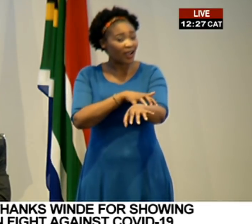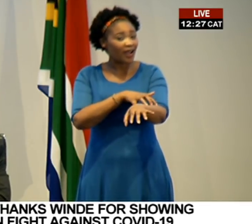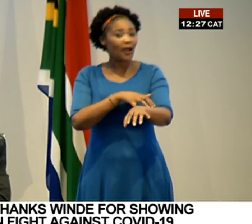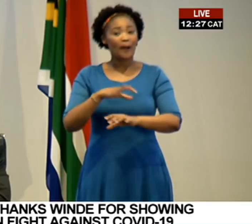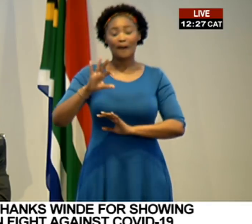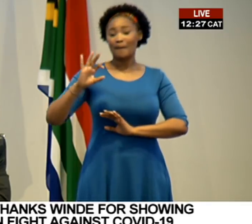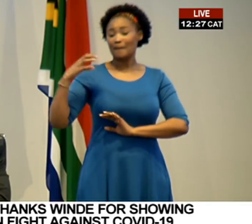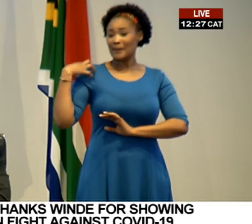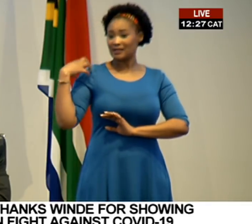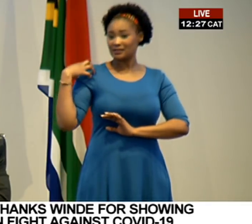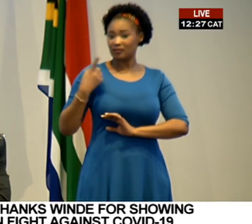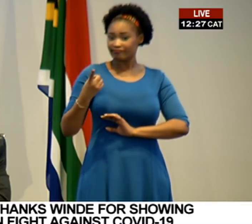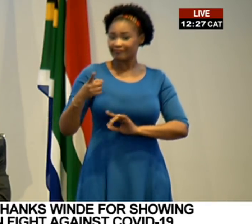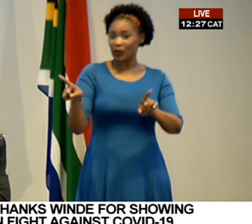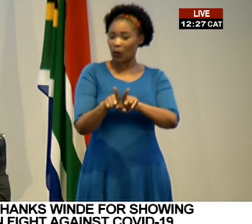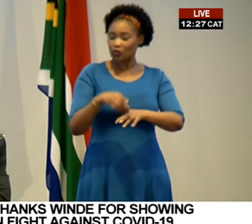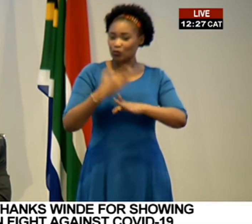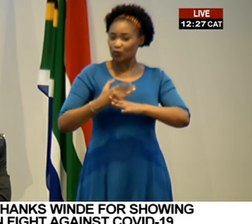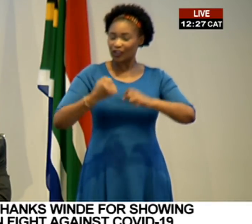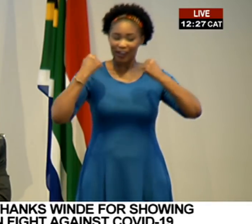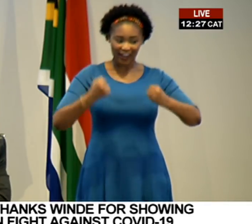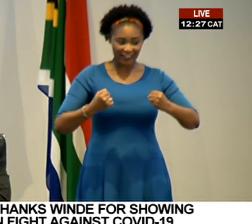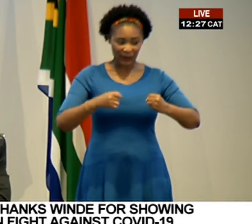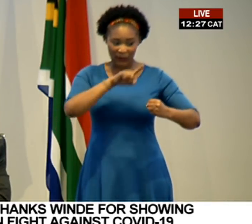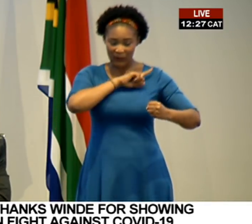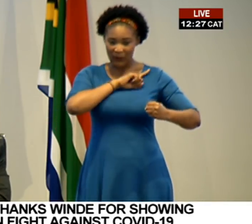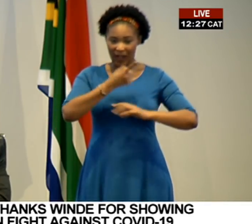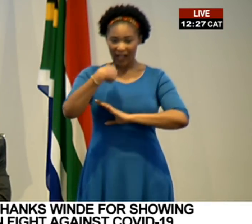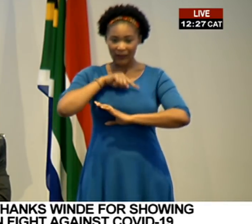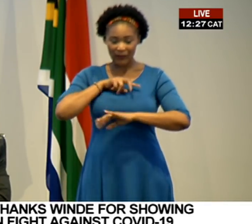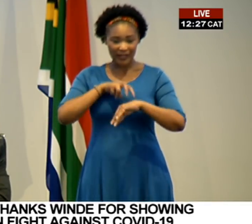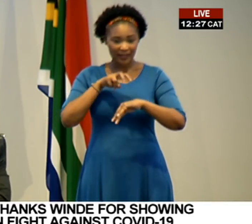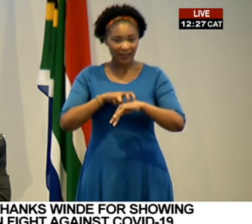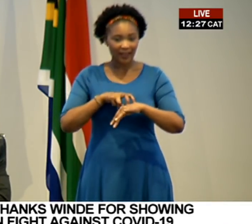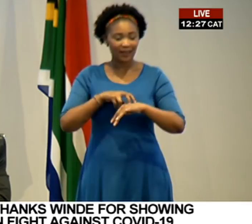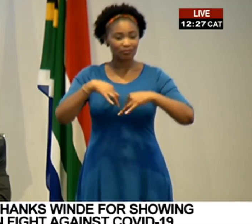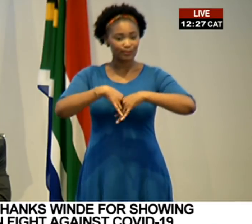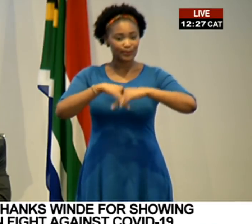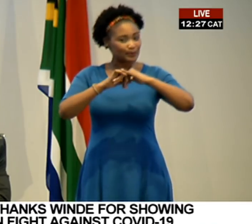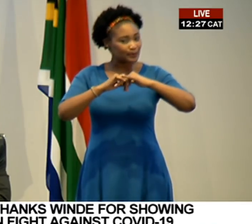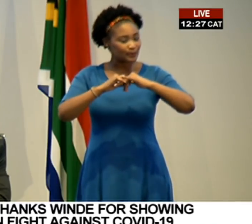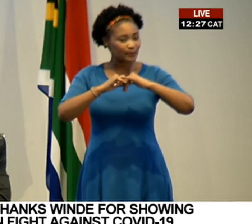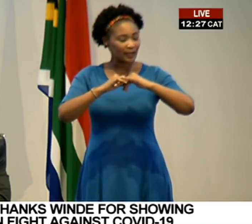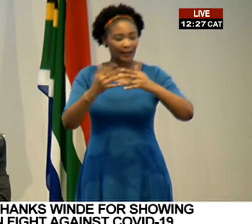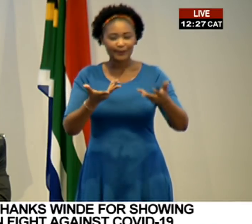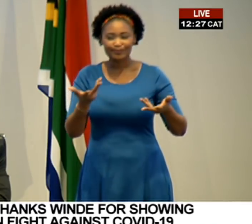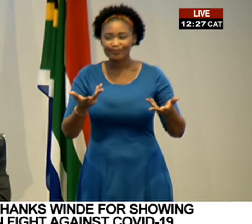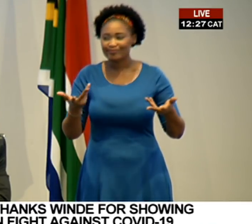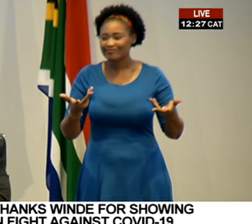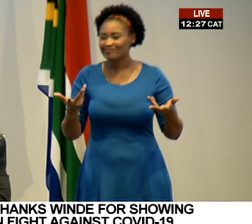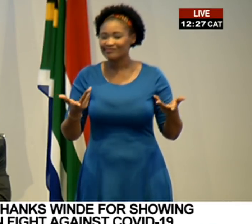Minister Delil, also has her job cut out, because we need to be setting up